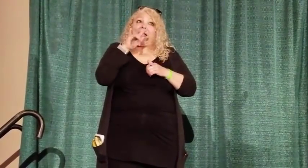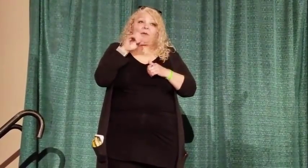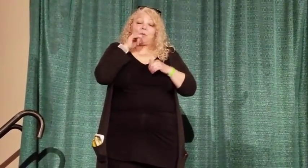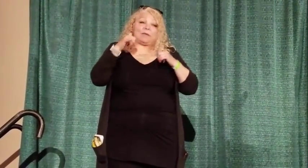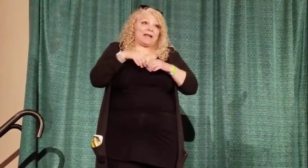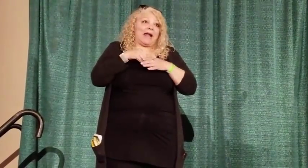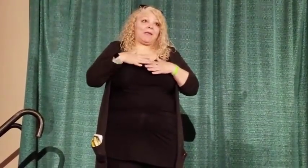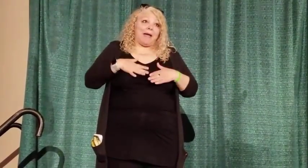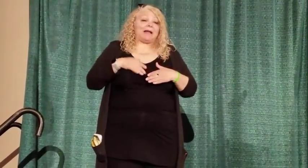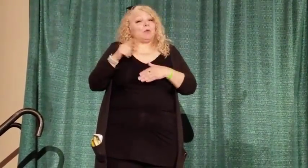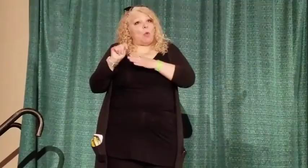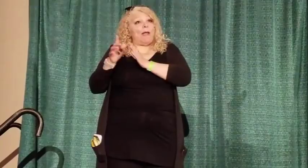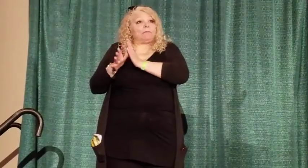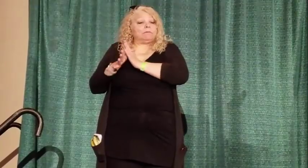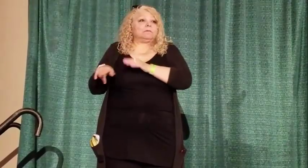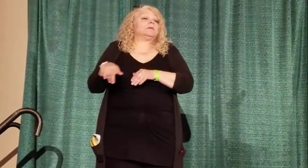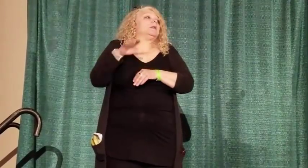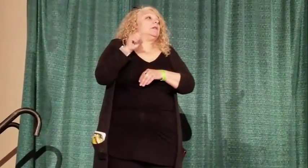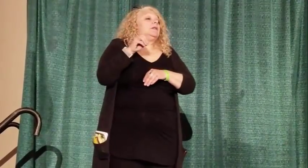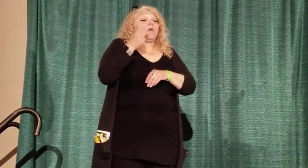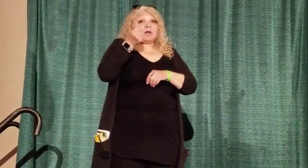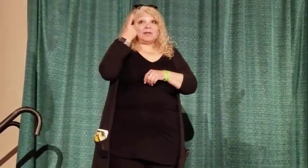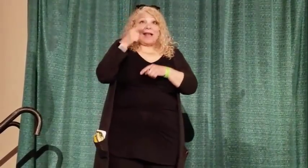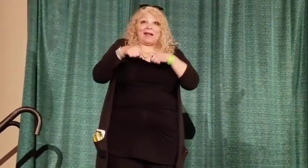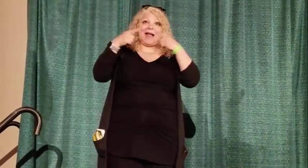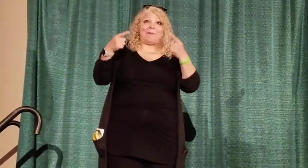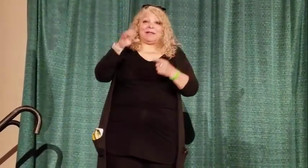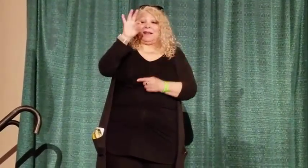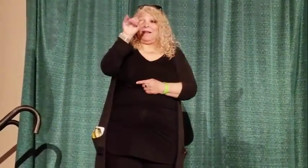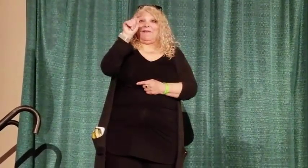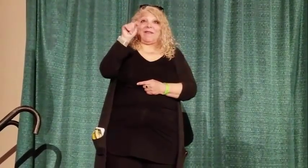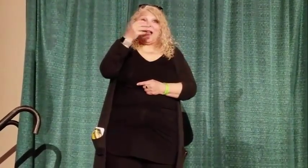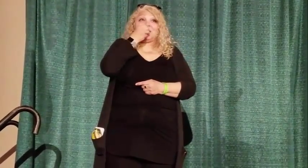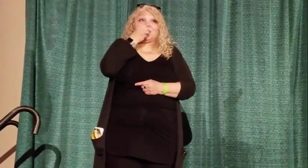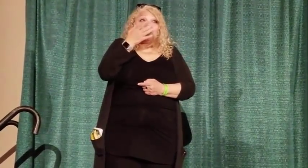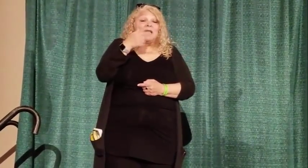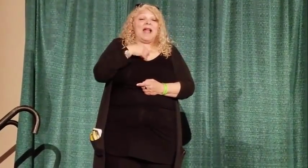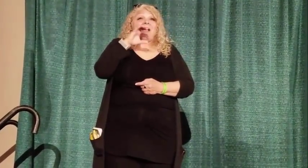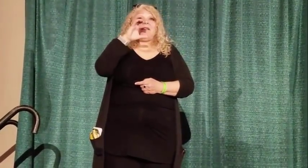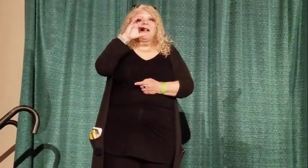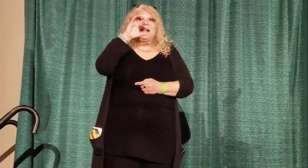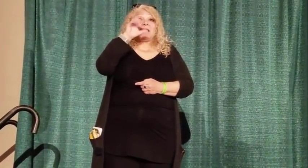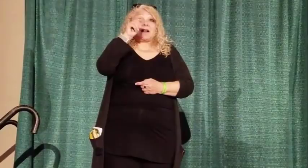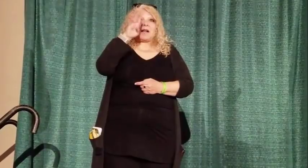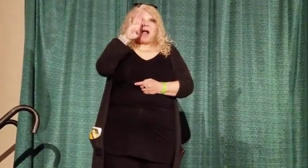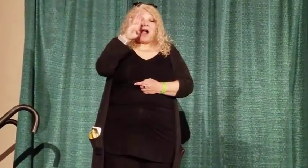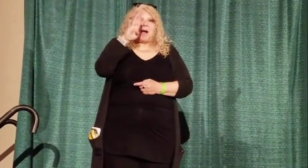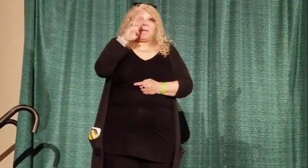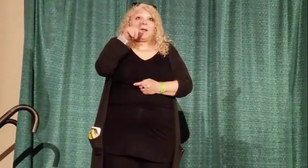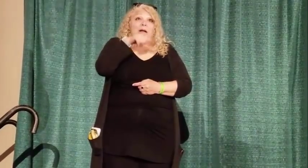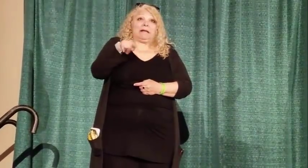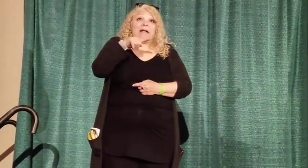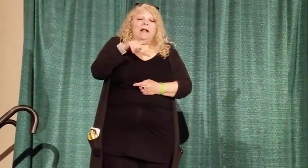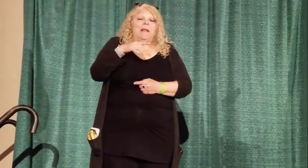And the opposite is true. These fast foods, these rapidly digestible carbohydrates that flood the body with calories,